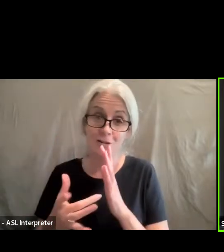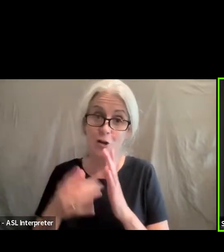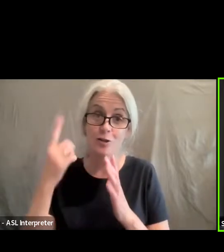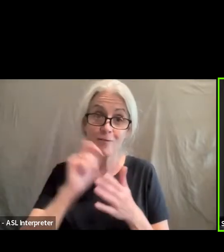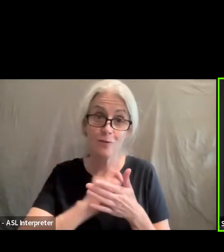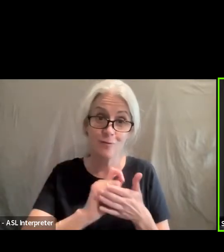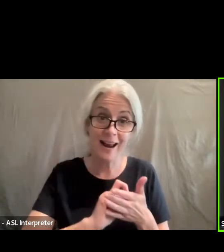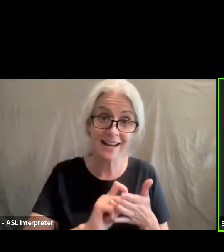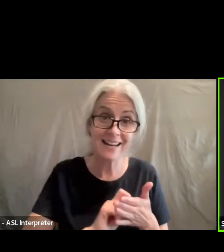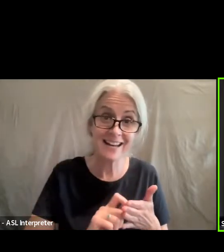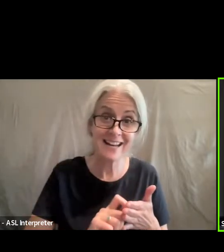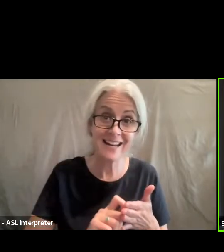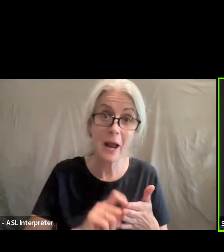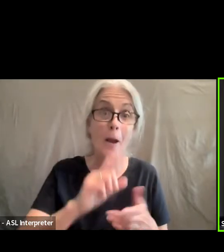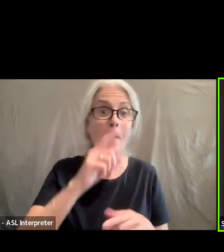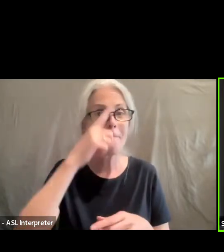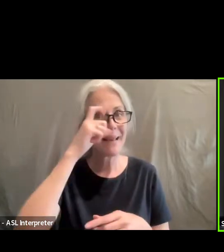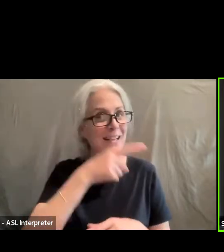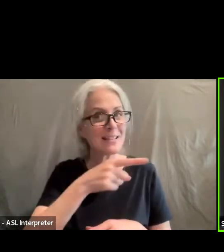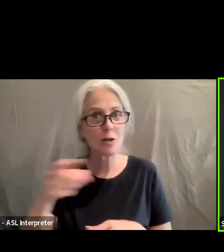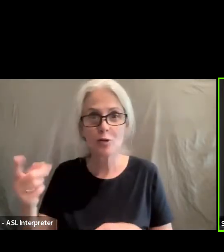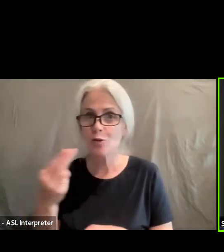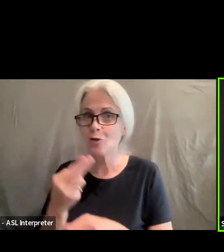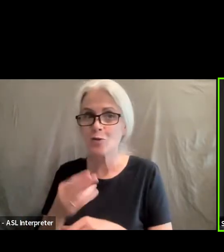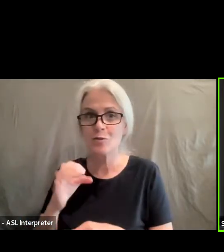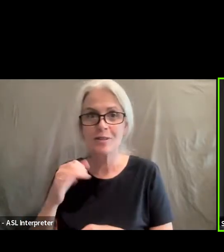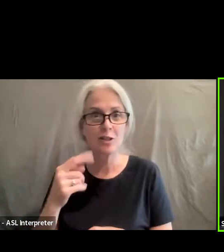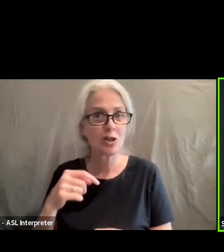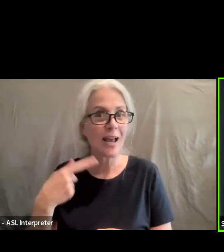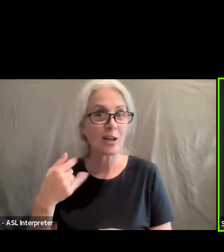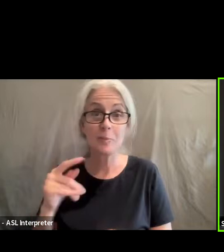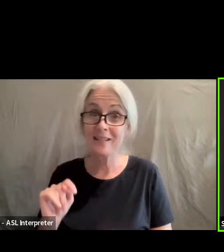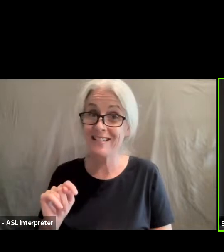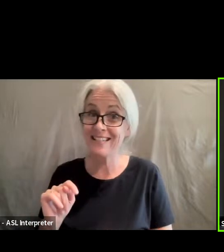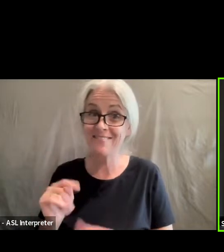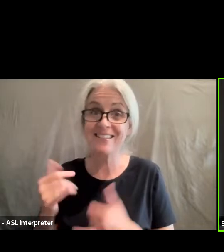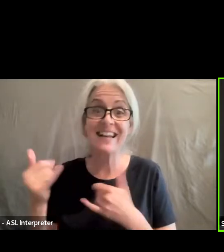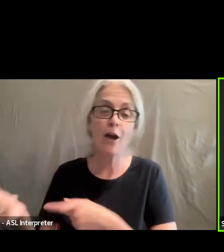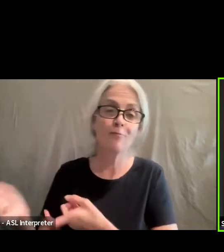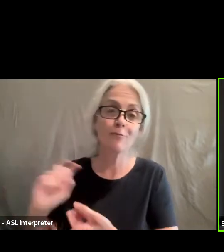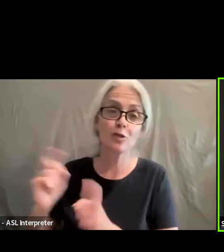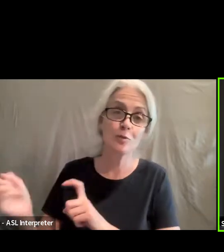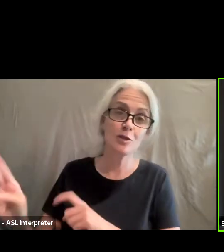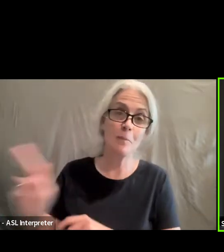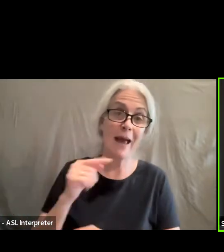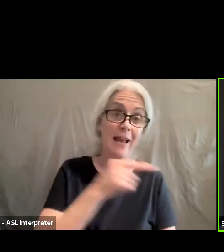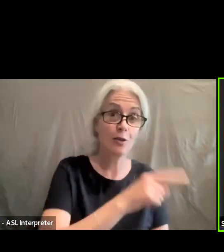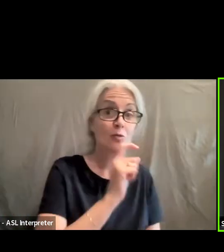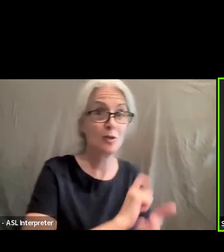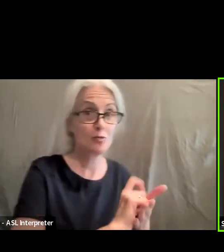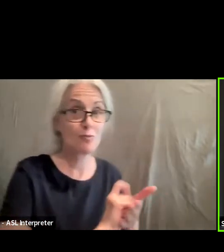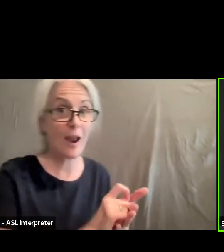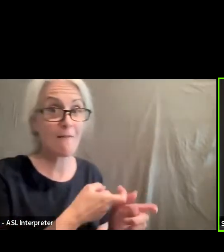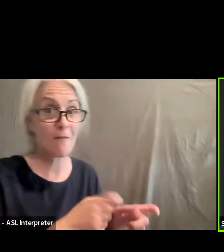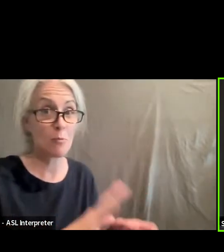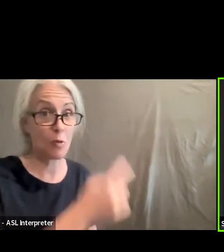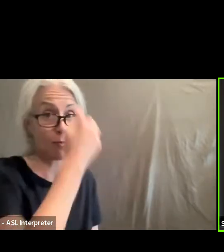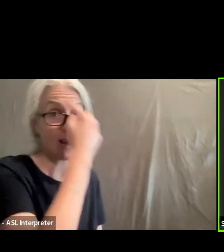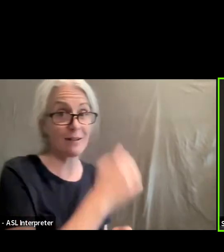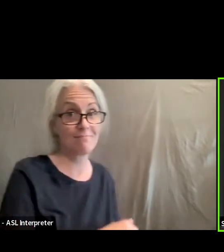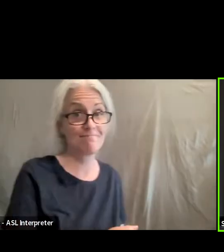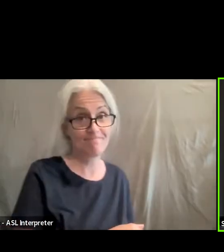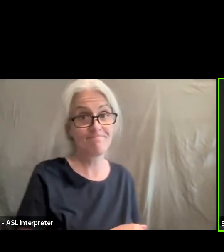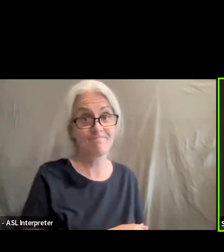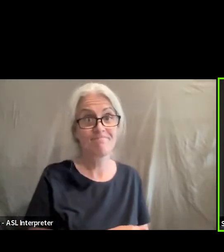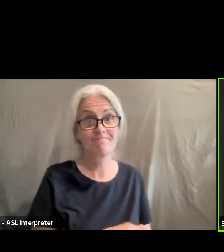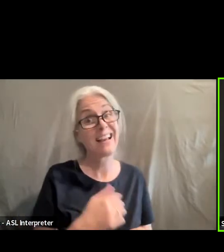because ChatGPT is happening too much. And, because there's two sides to this story where, and